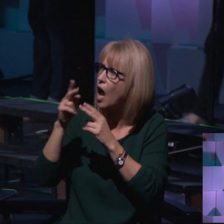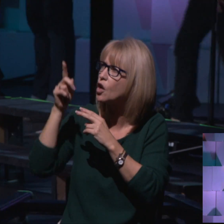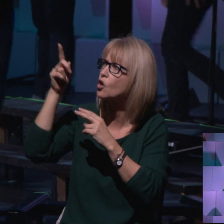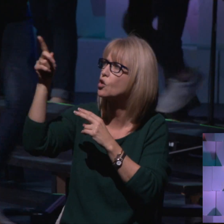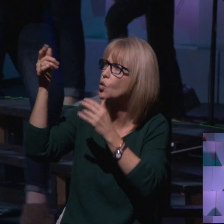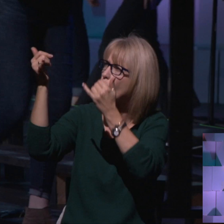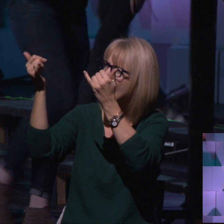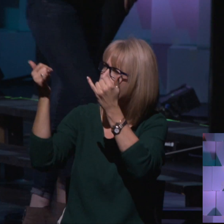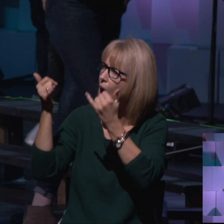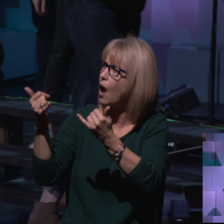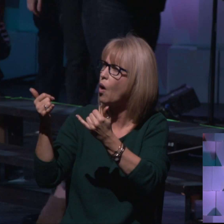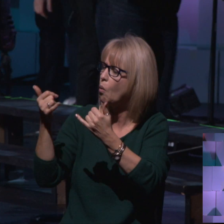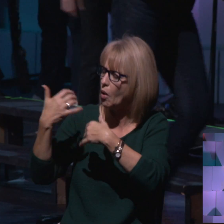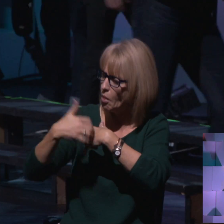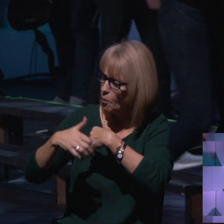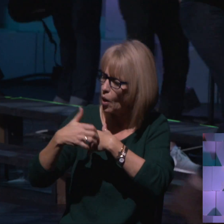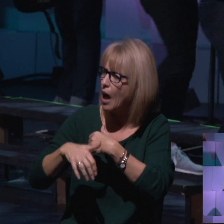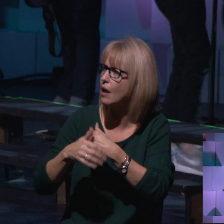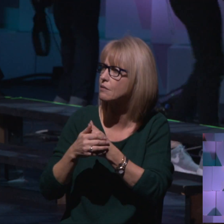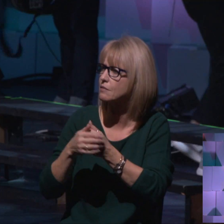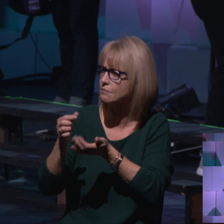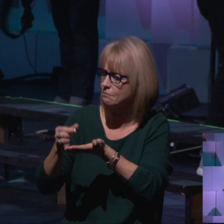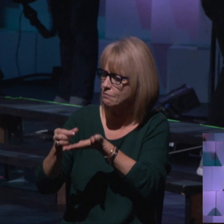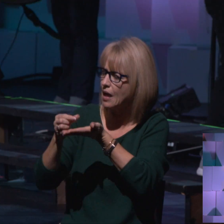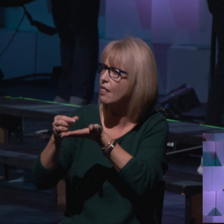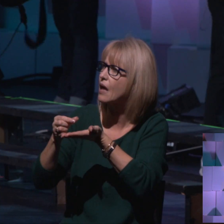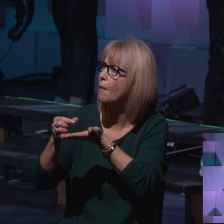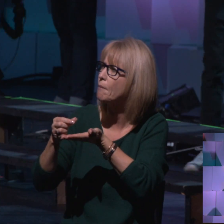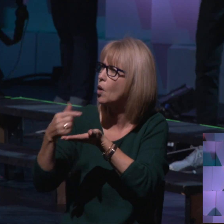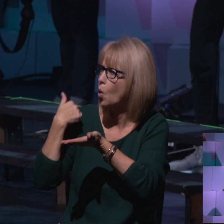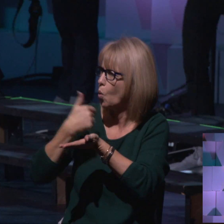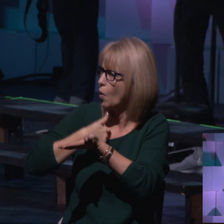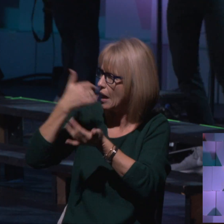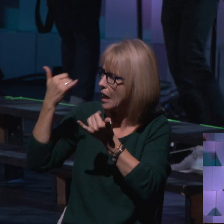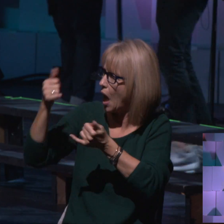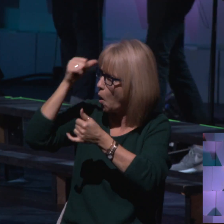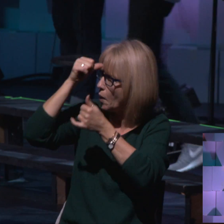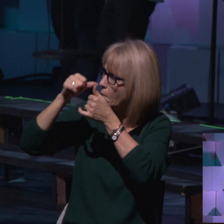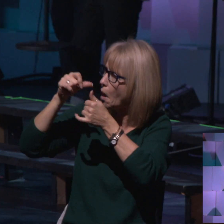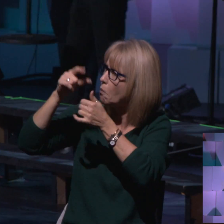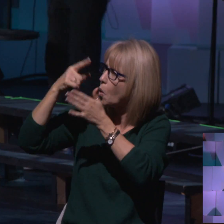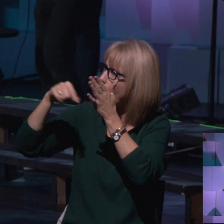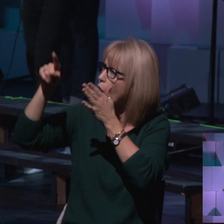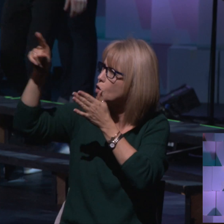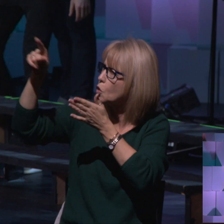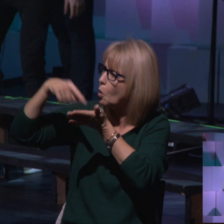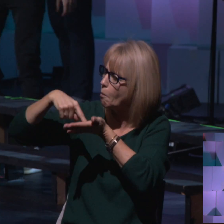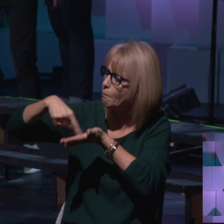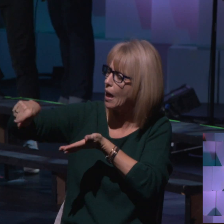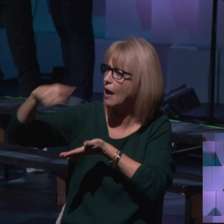So as we take this bread and we take this cup, we remember the great price that you gave for each of us.